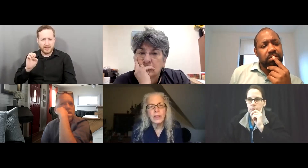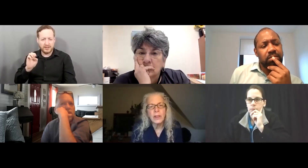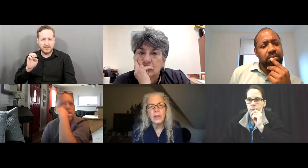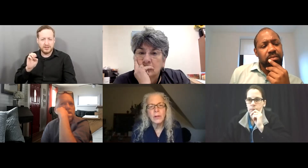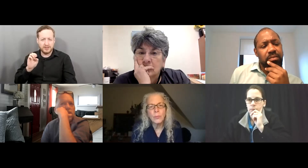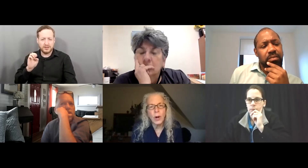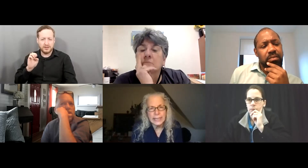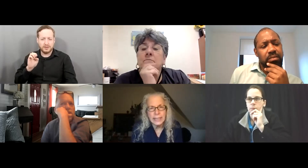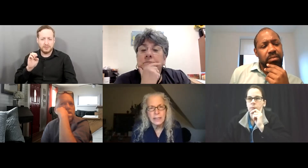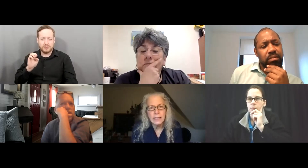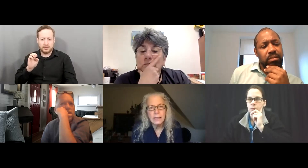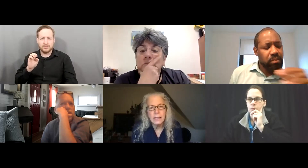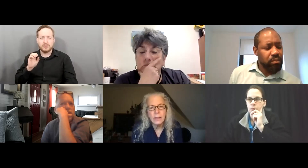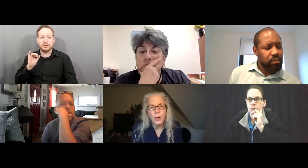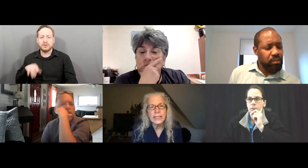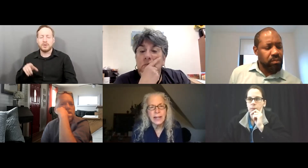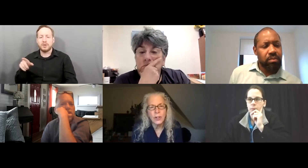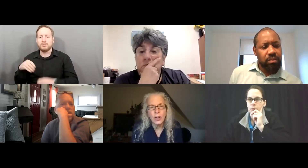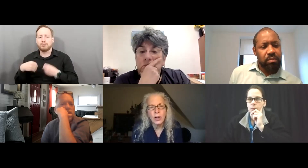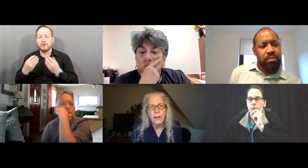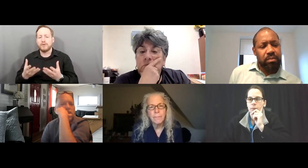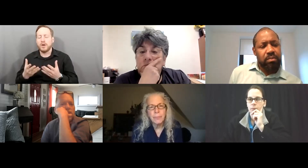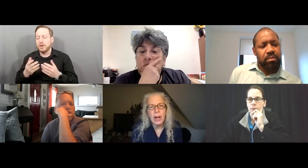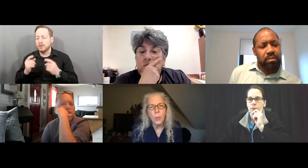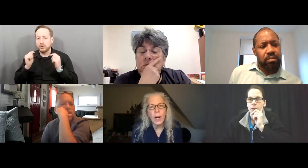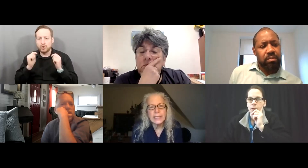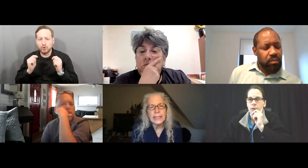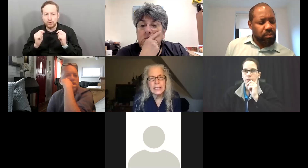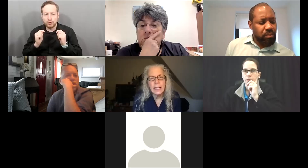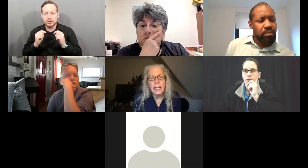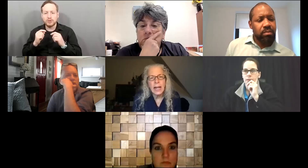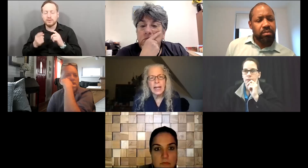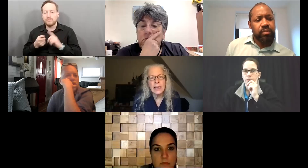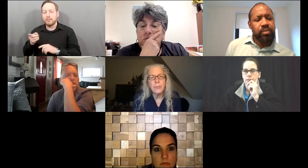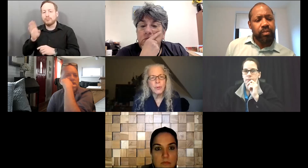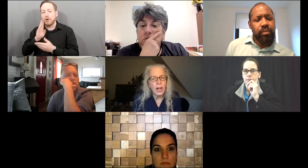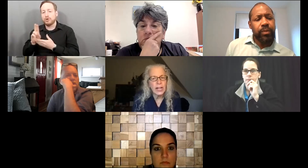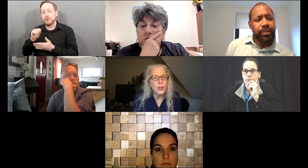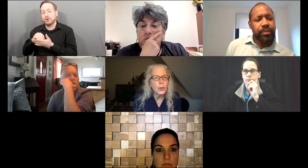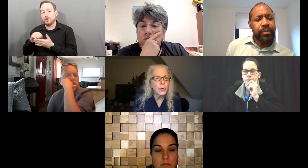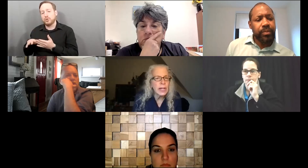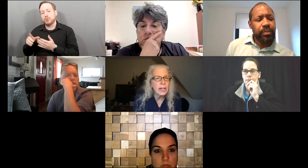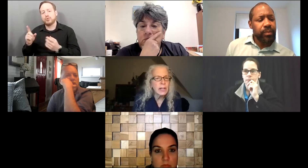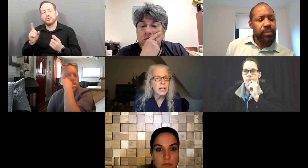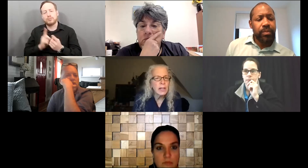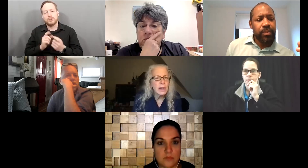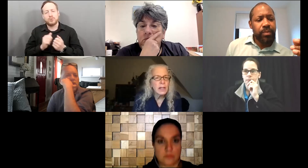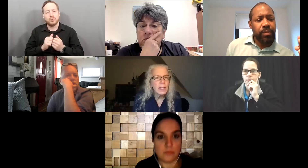with Bright, the Bright Center, BRYTE, and they provide